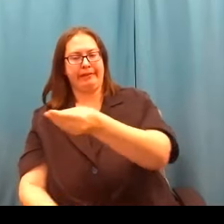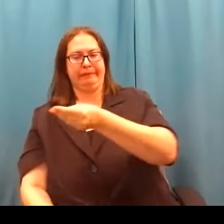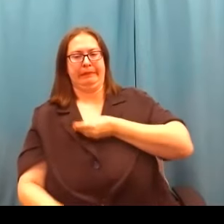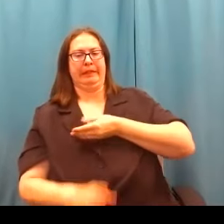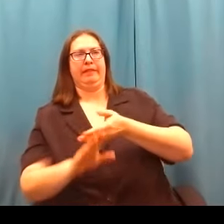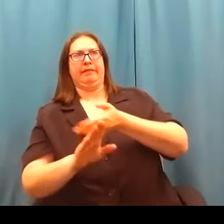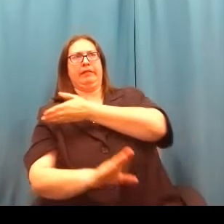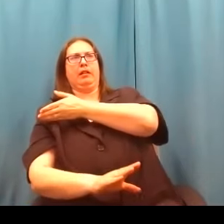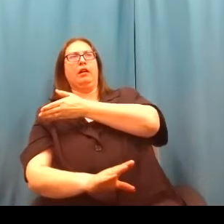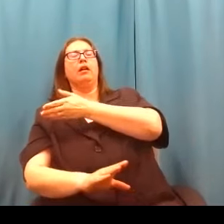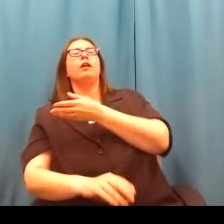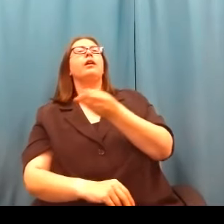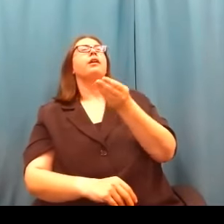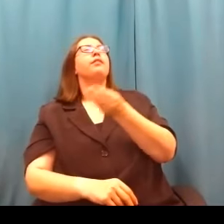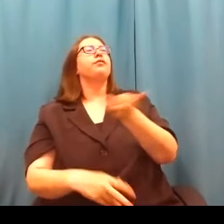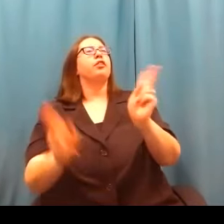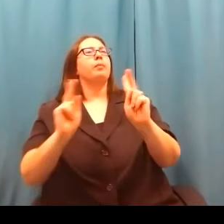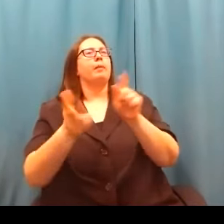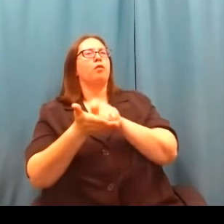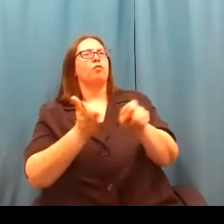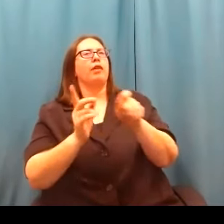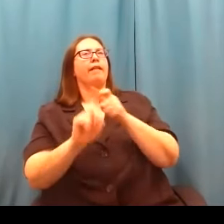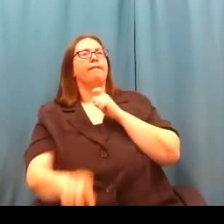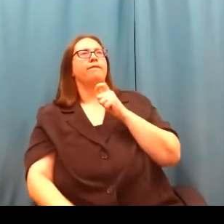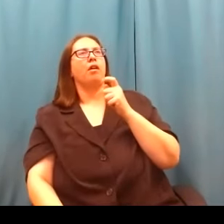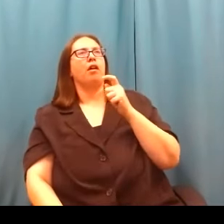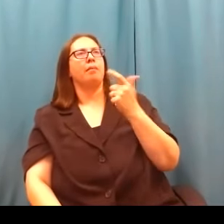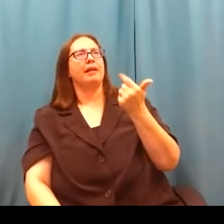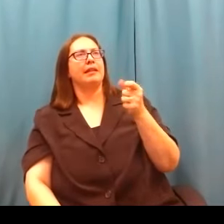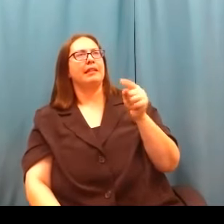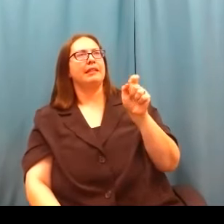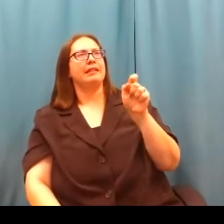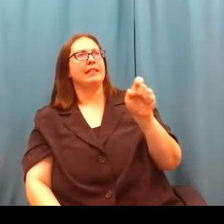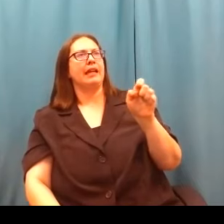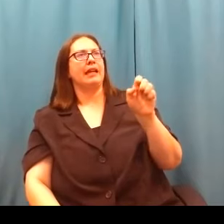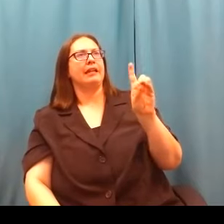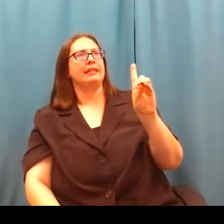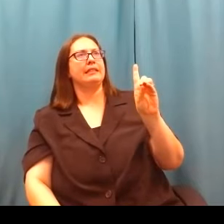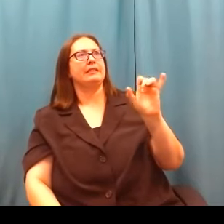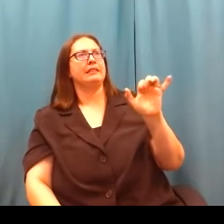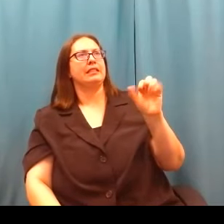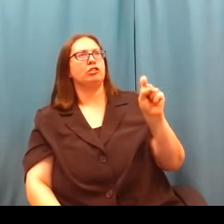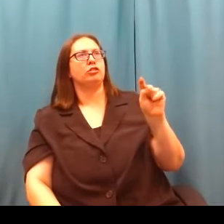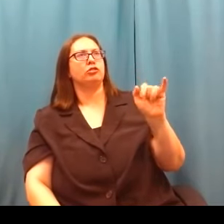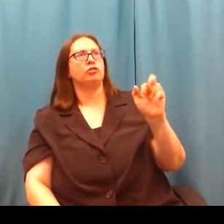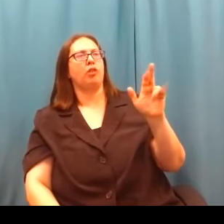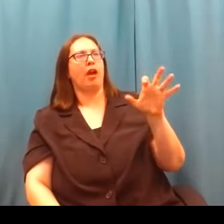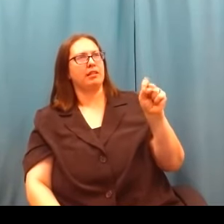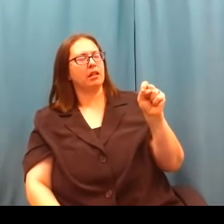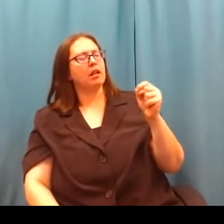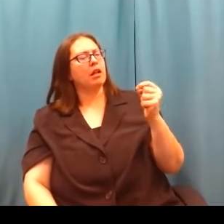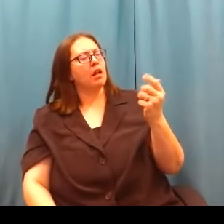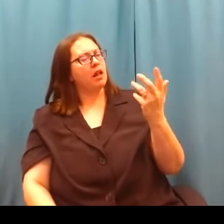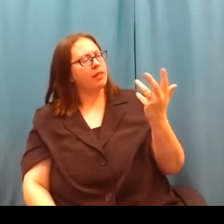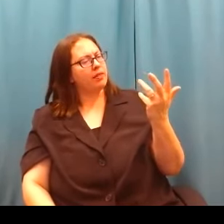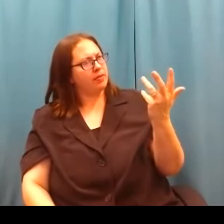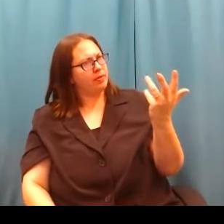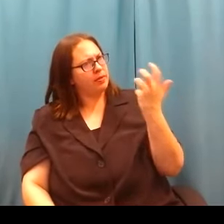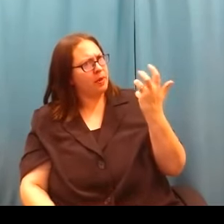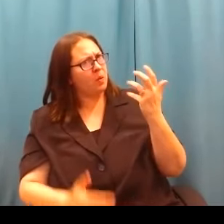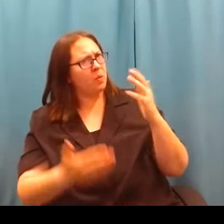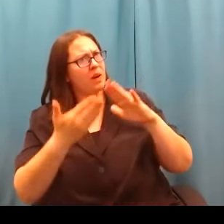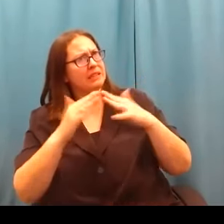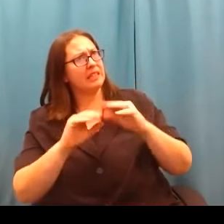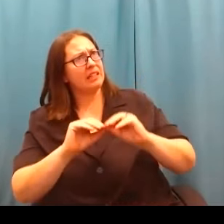few people who wrote in from the Gate District here in the city of St. Louis. They'd like the city to clarify the way